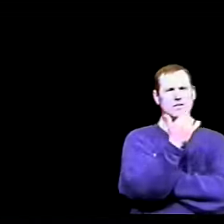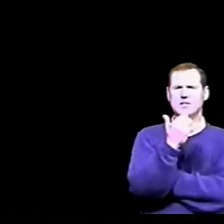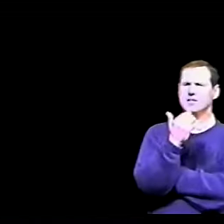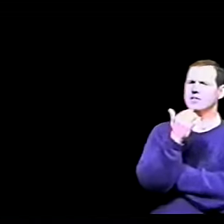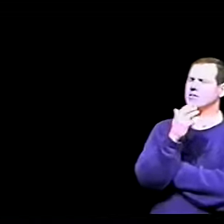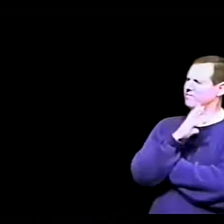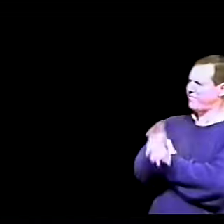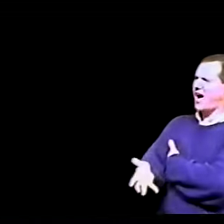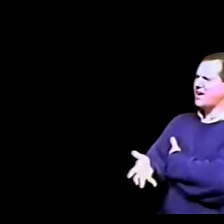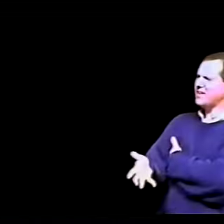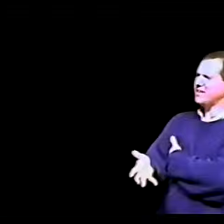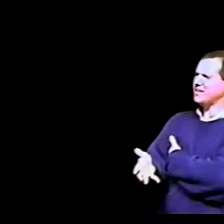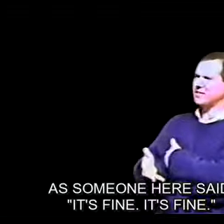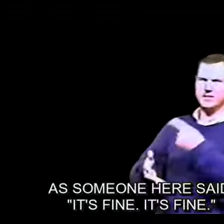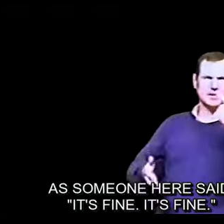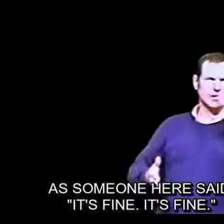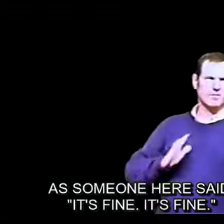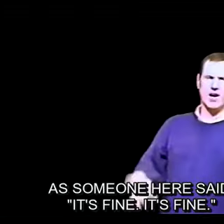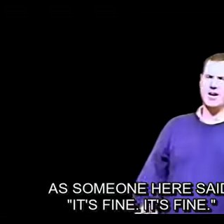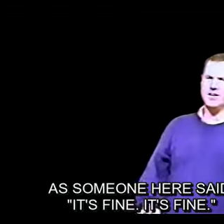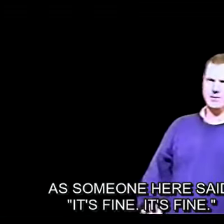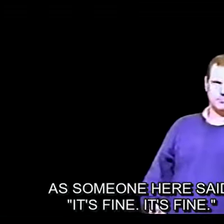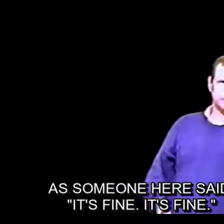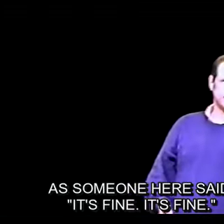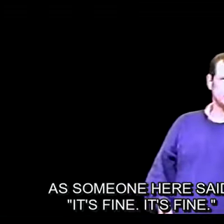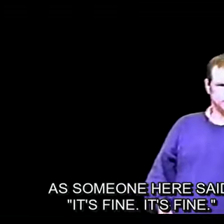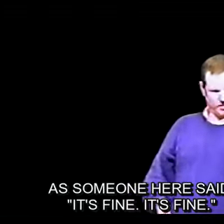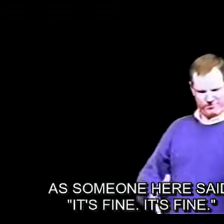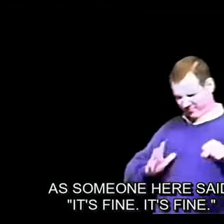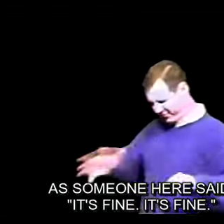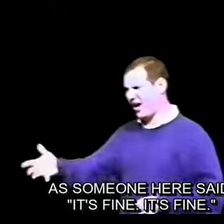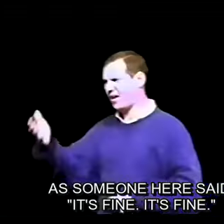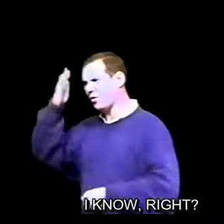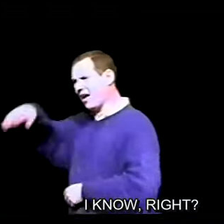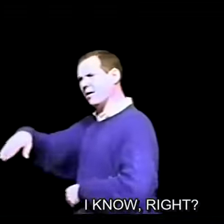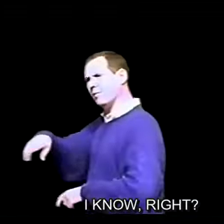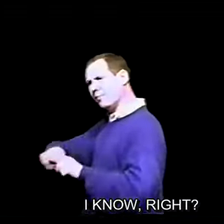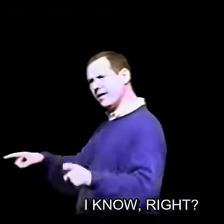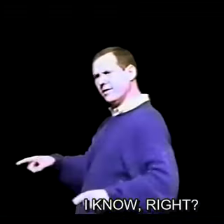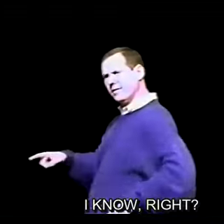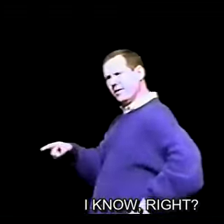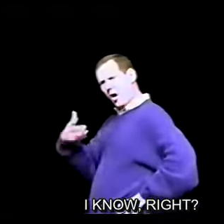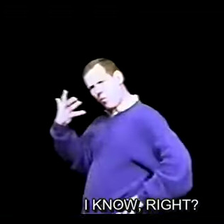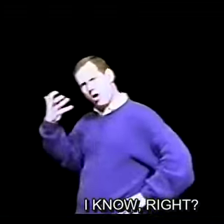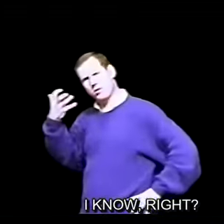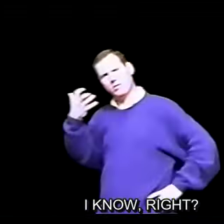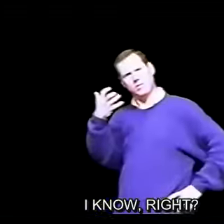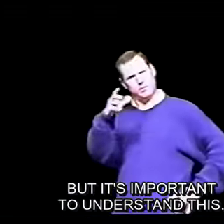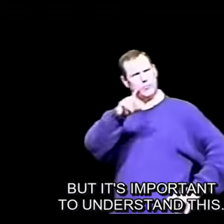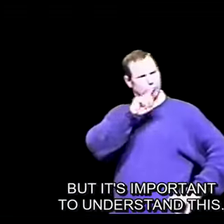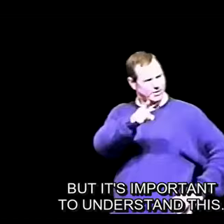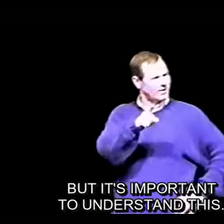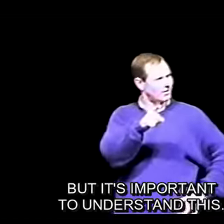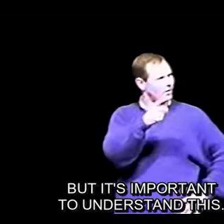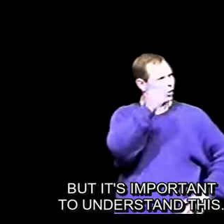And someone here said, it's fine. I know, right? But it's important to understand